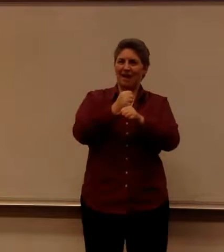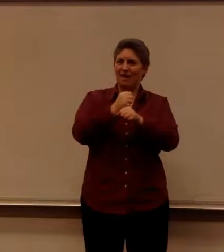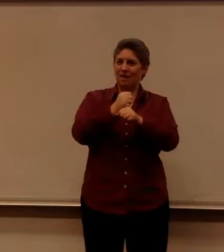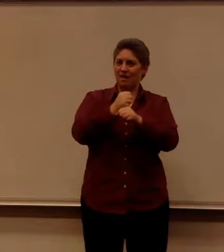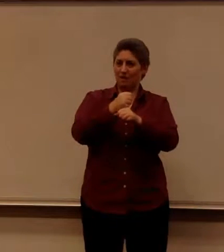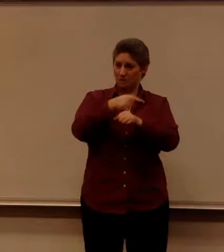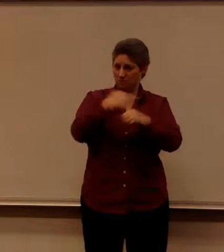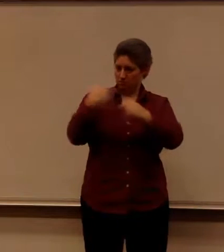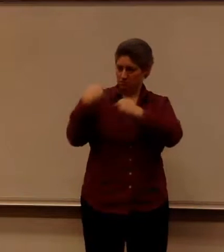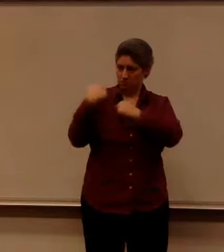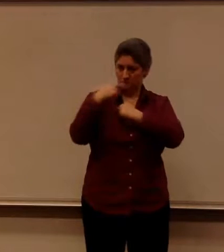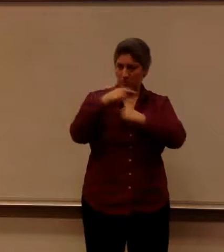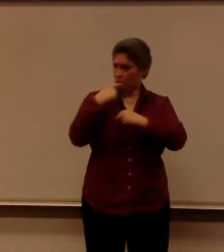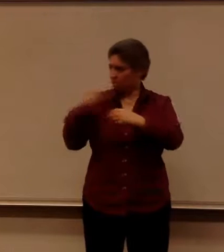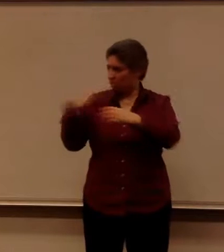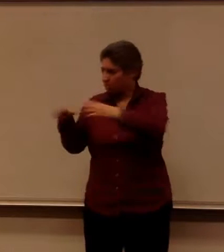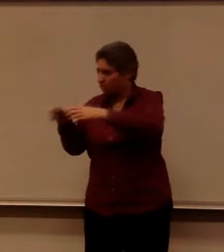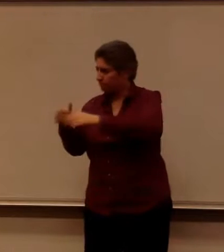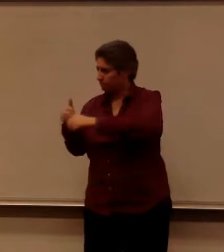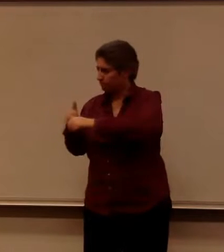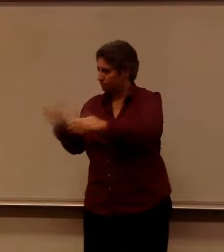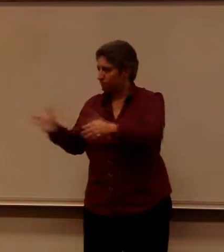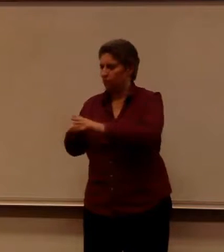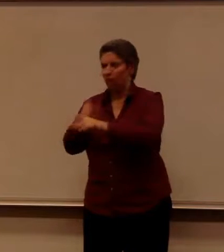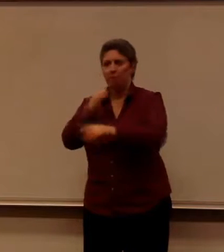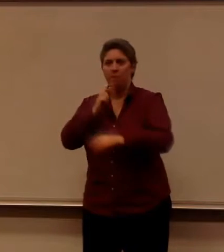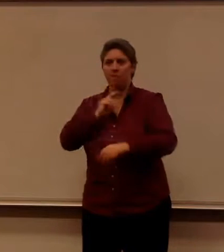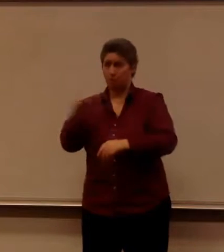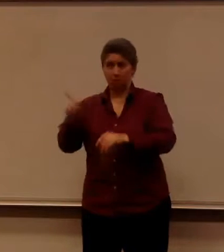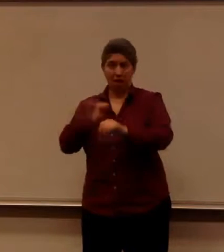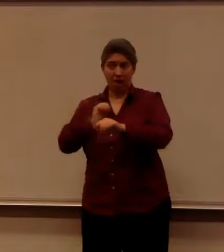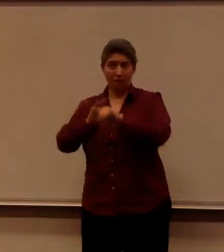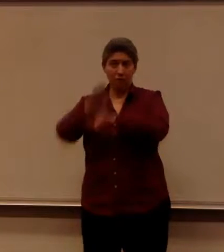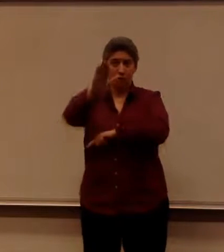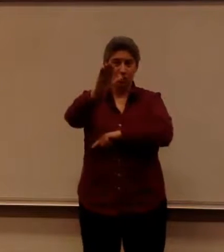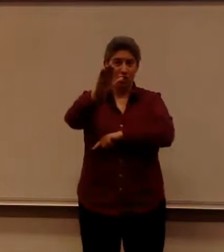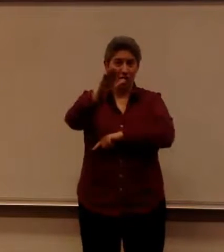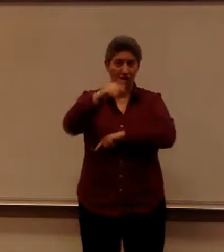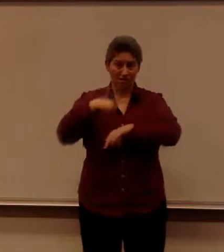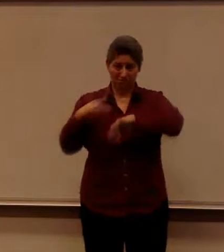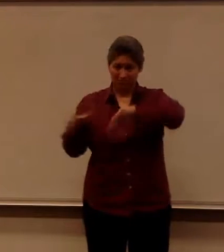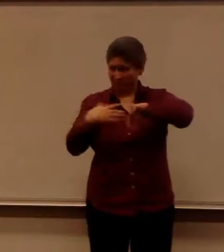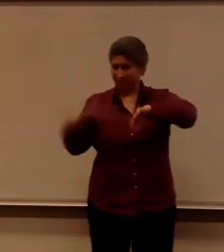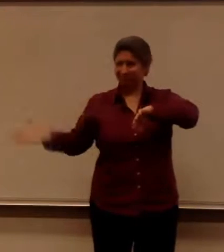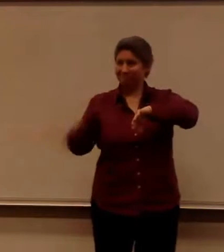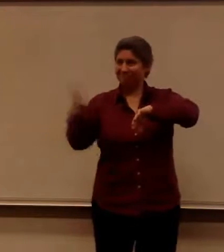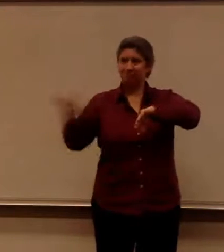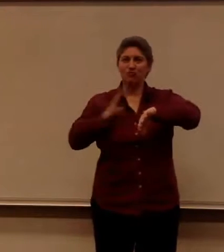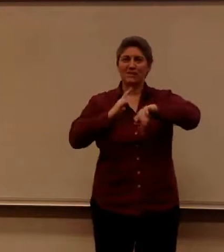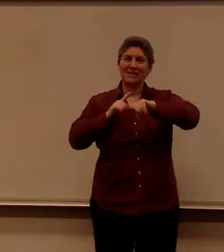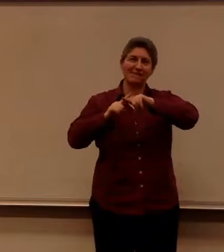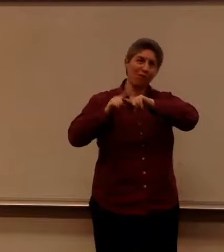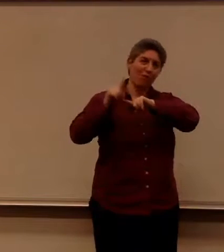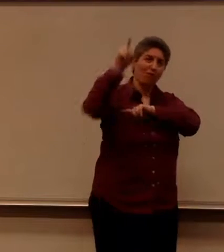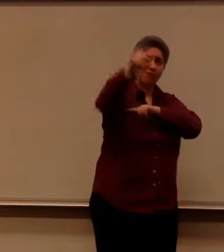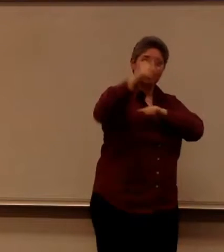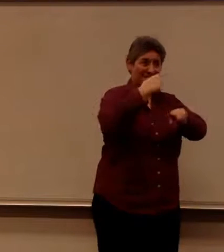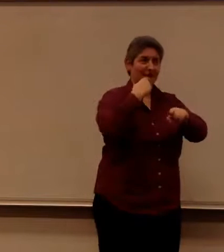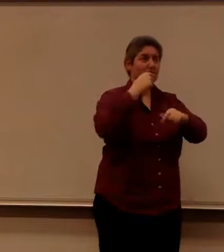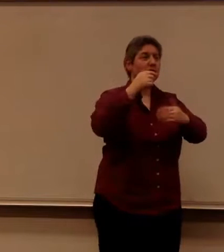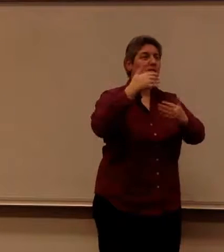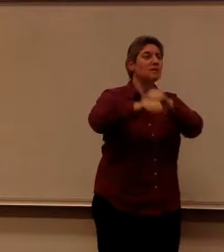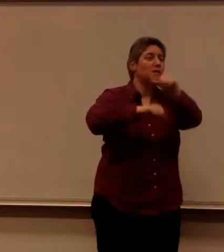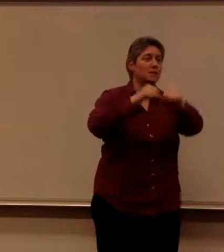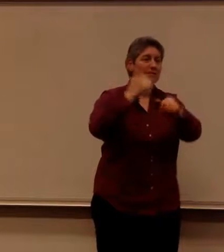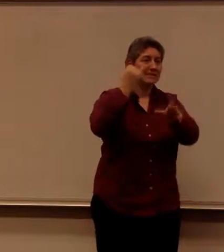young deaf people, youth participation. Hilary mentioned within the NAG was the subgroup of the youth NAG, and they're our future generations, so we